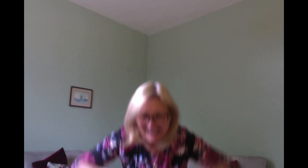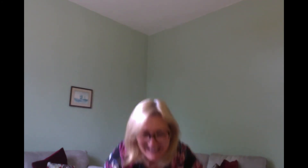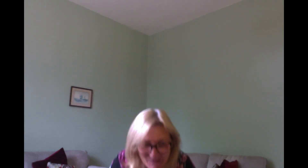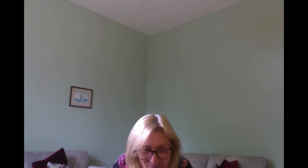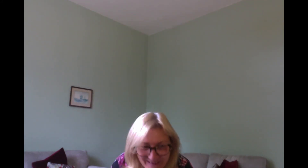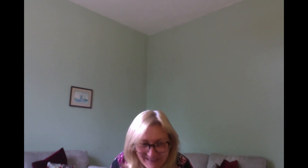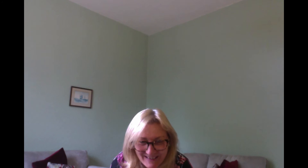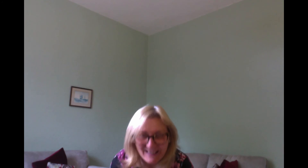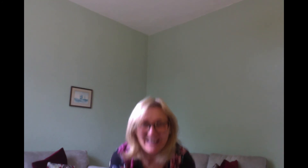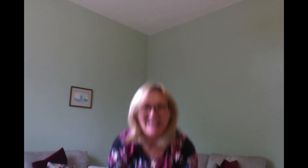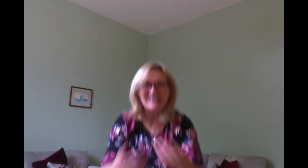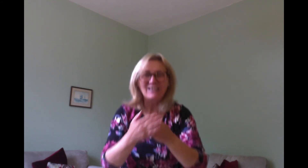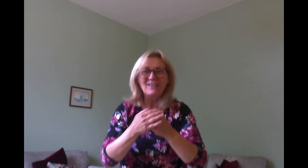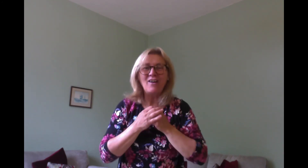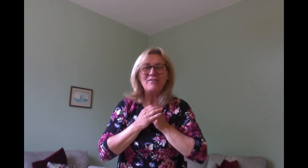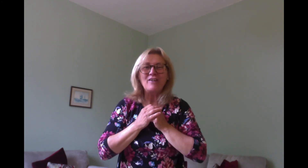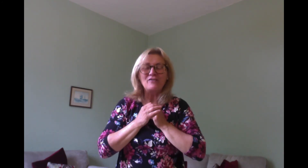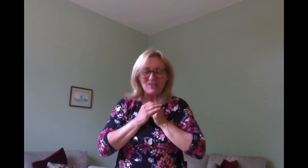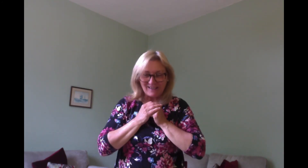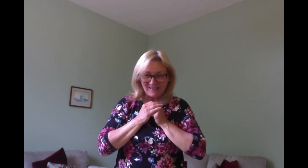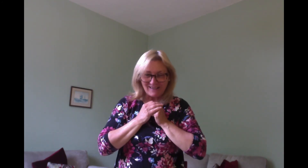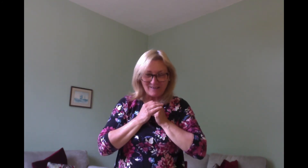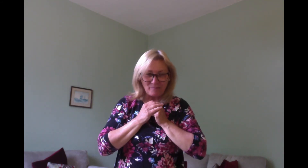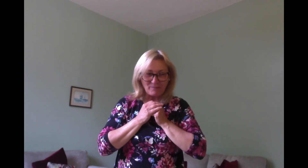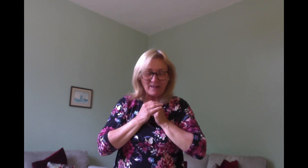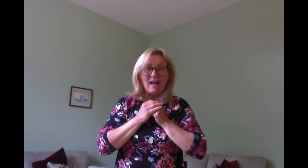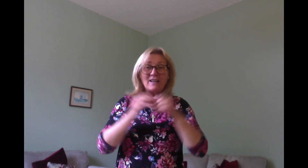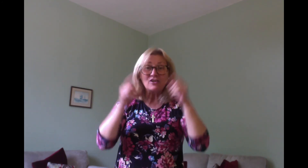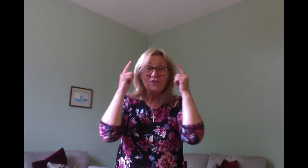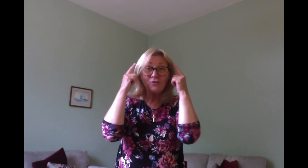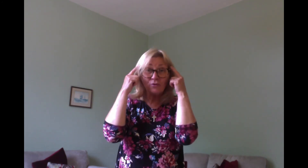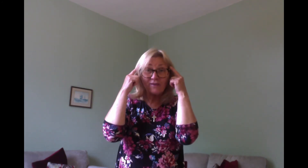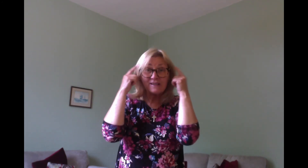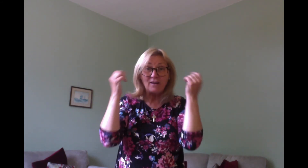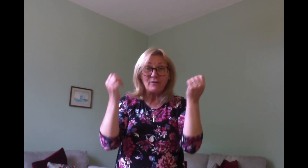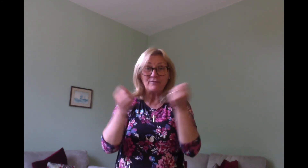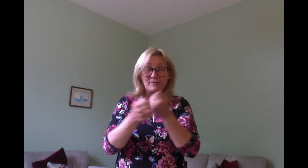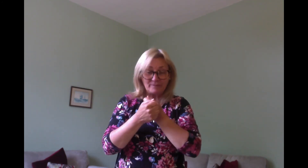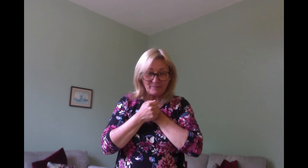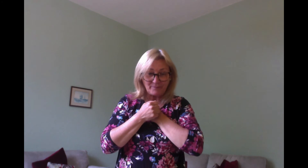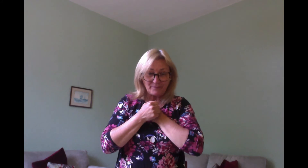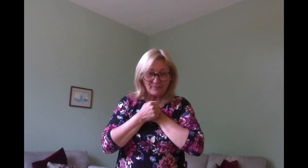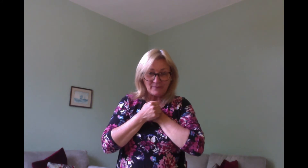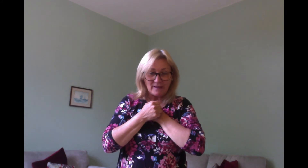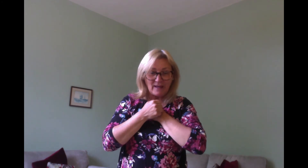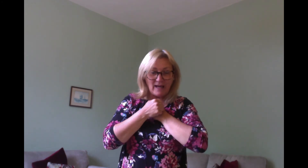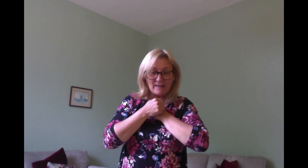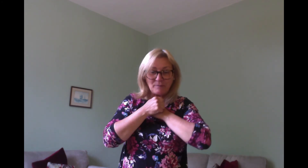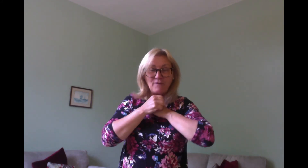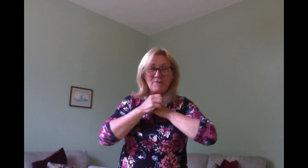deep is the love of Jesus, and to know this love and be